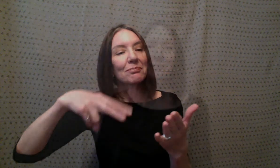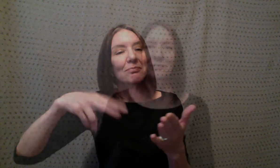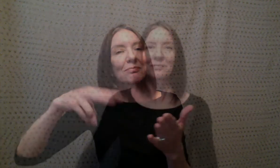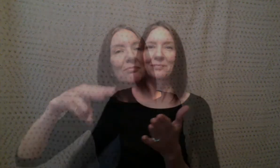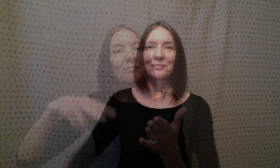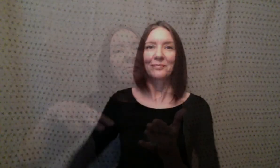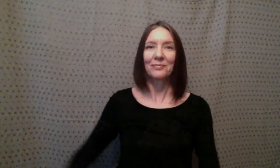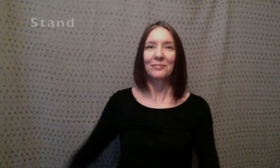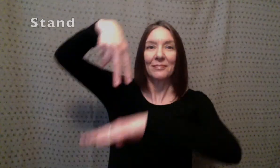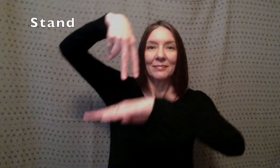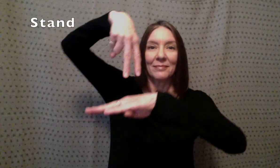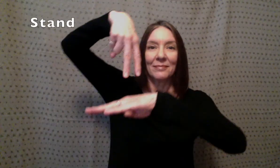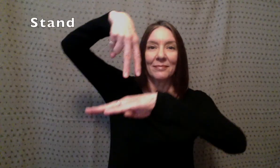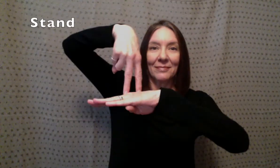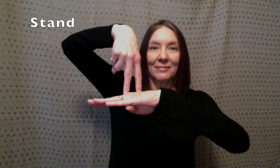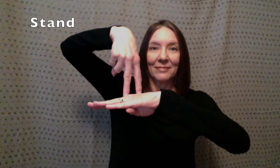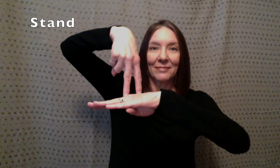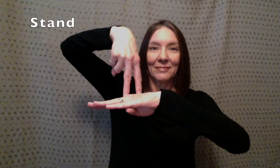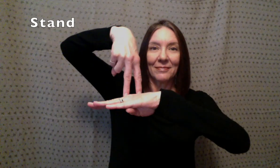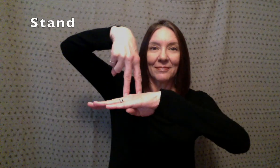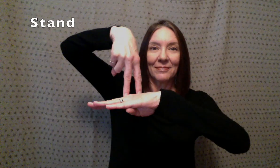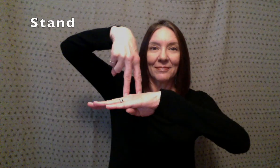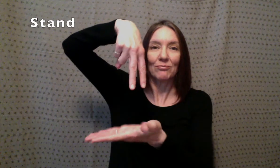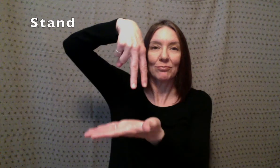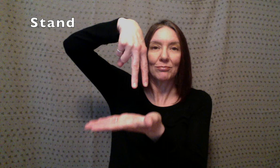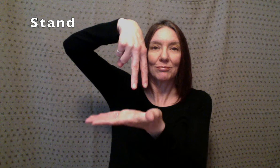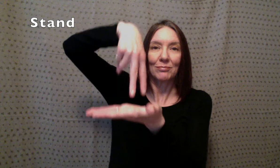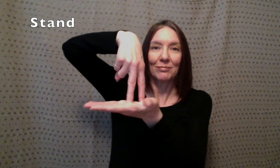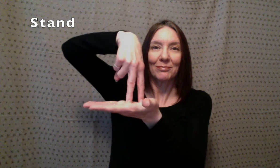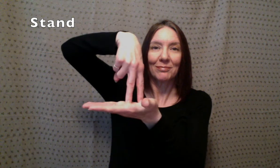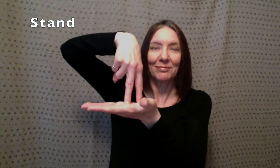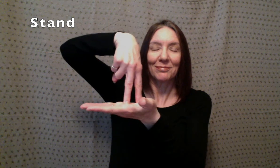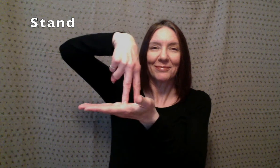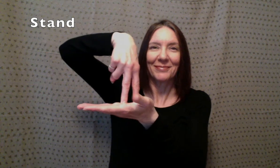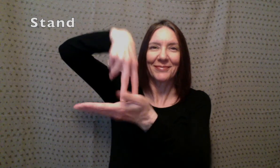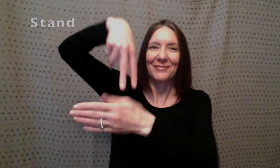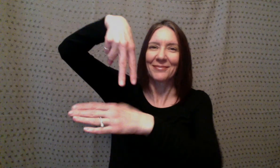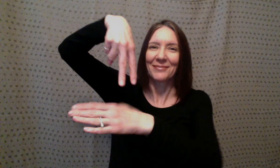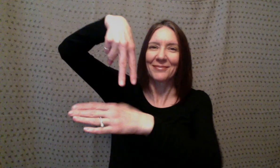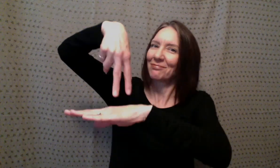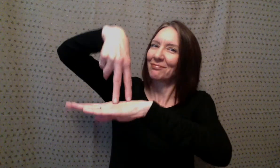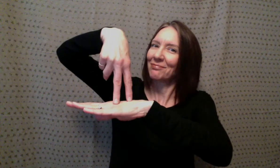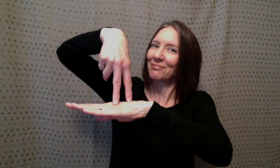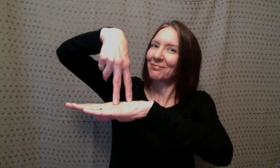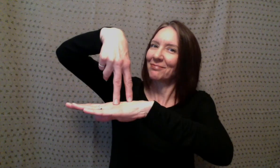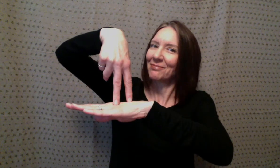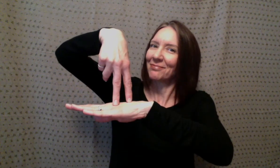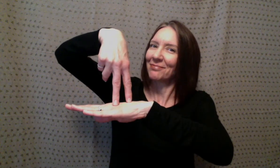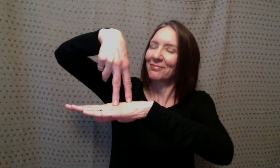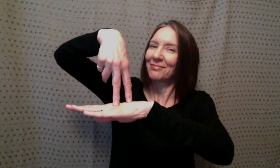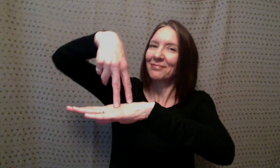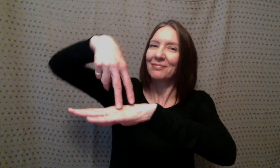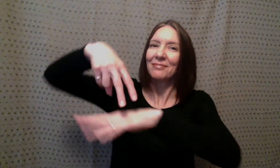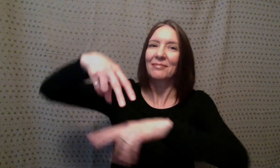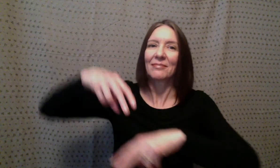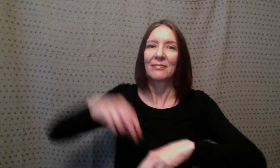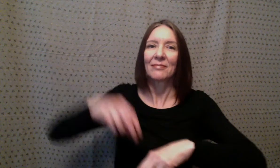hand. Stand is produced with an inverted V hand shape on the back or palm of the non-dominant